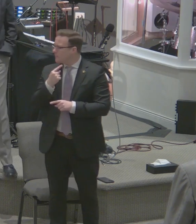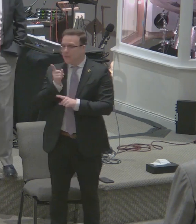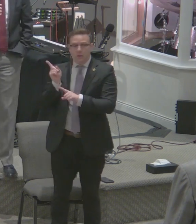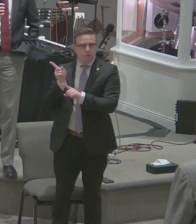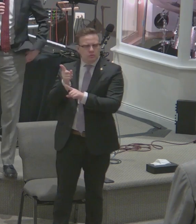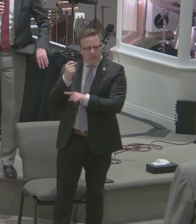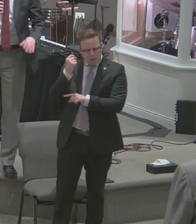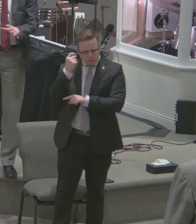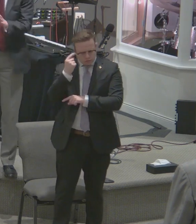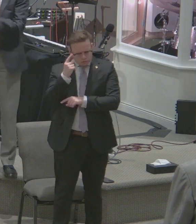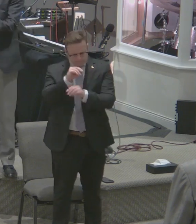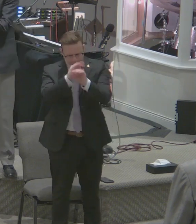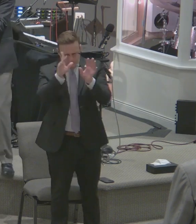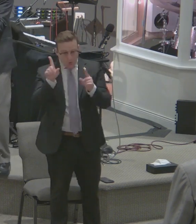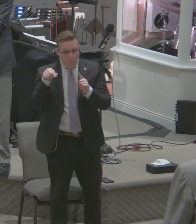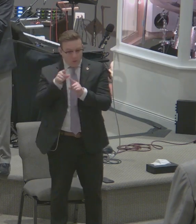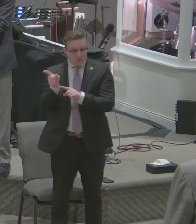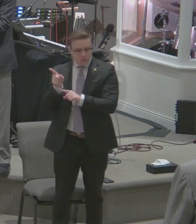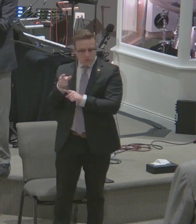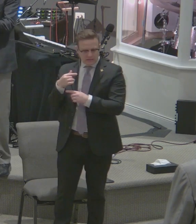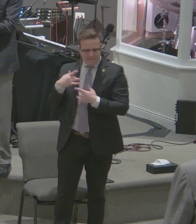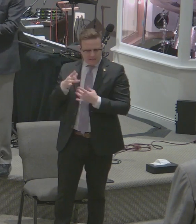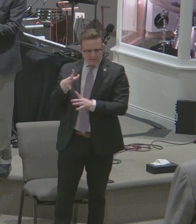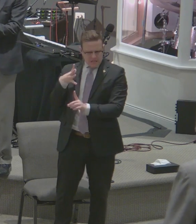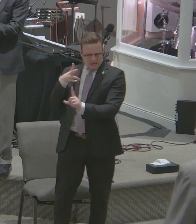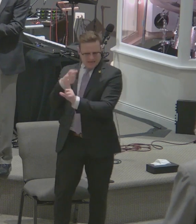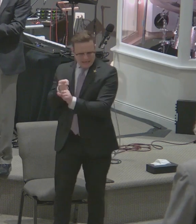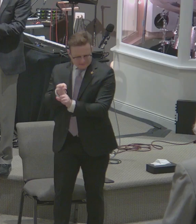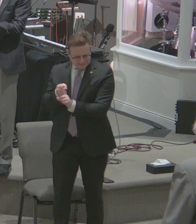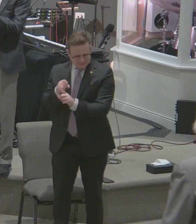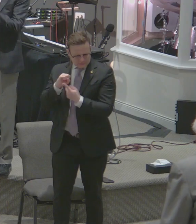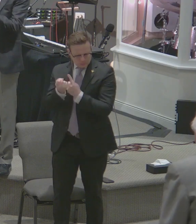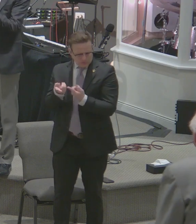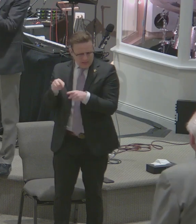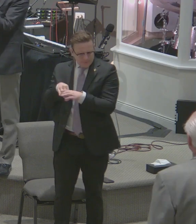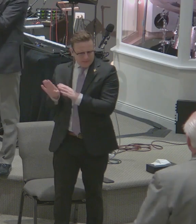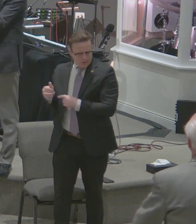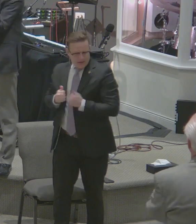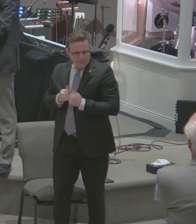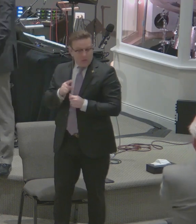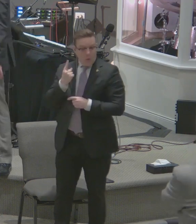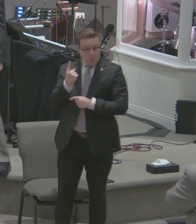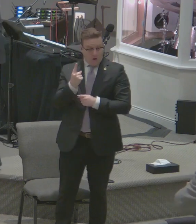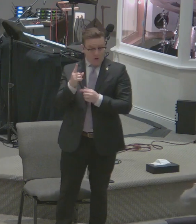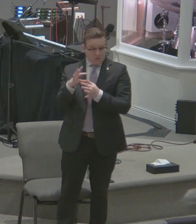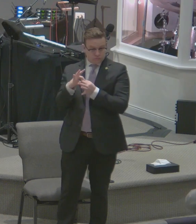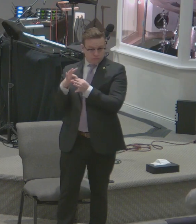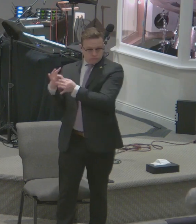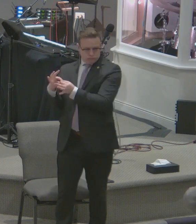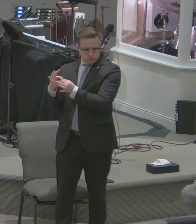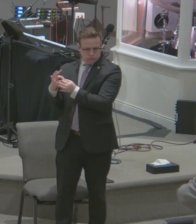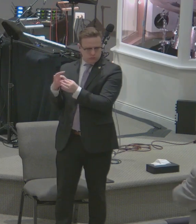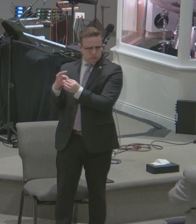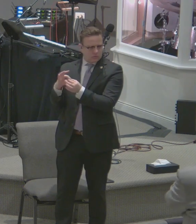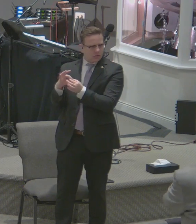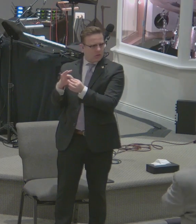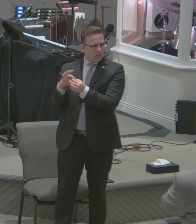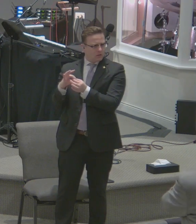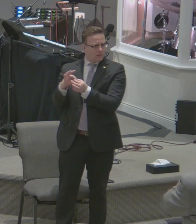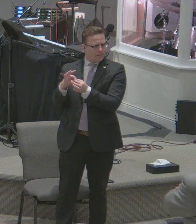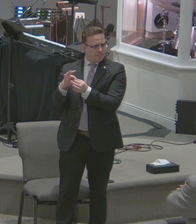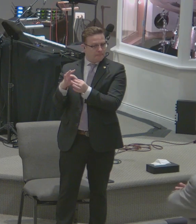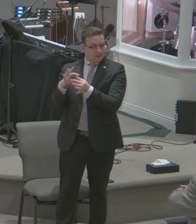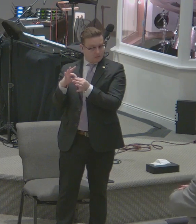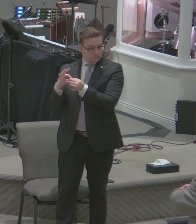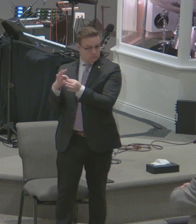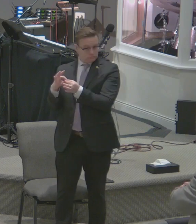has found when she's under attack and she's going through things, the number one relationship the enemy tries to attack is